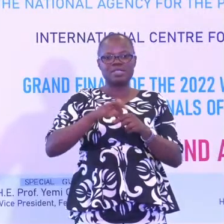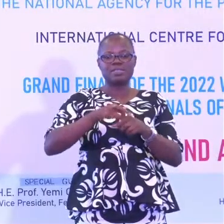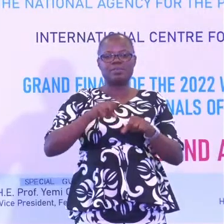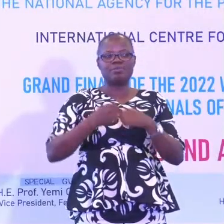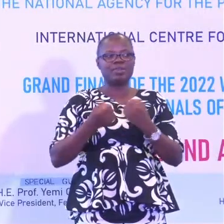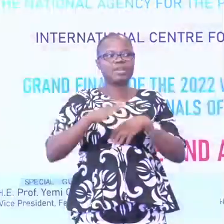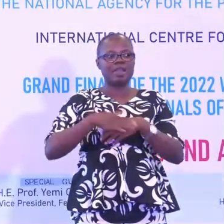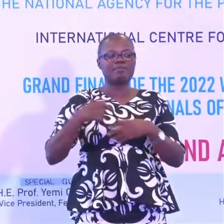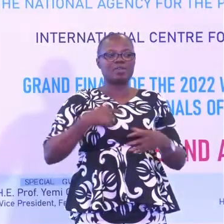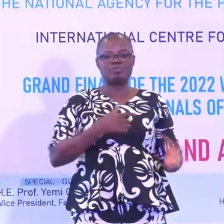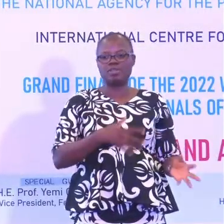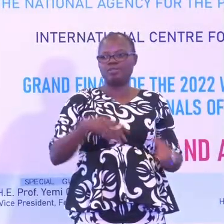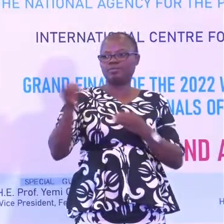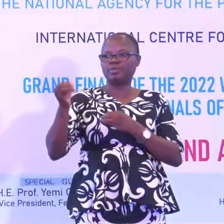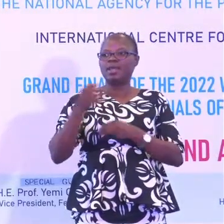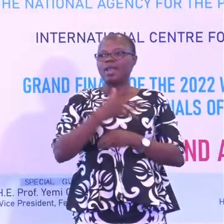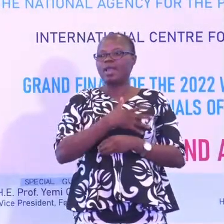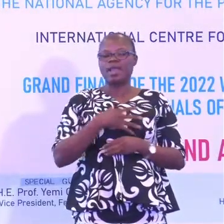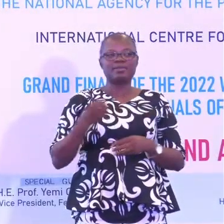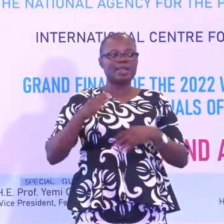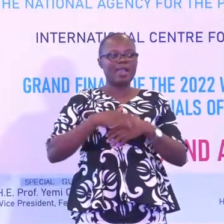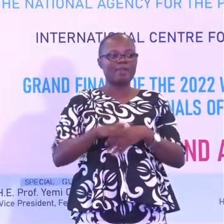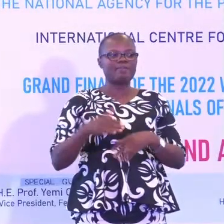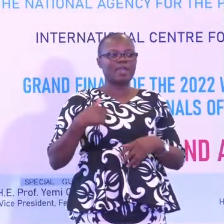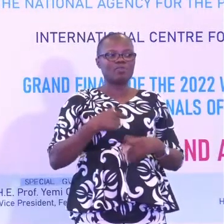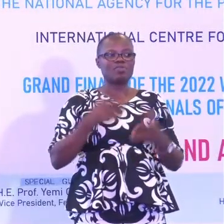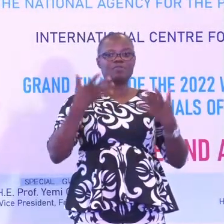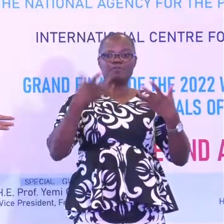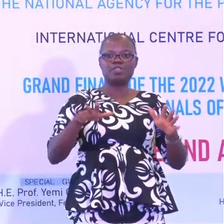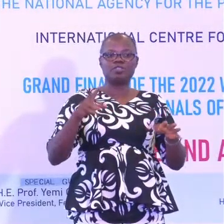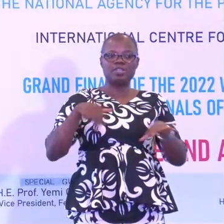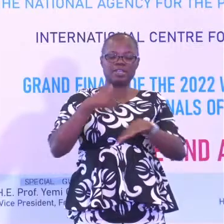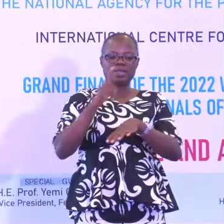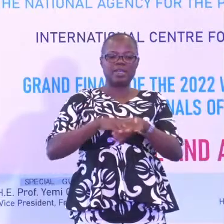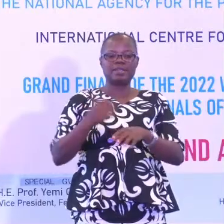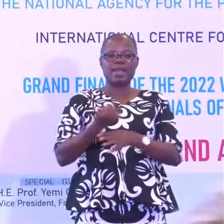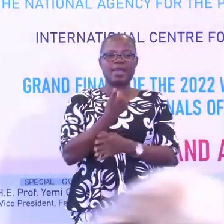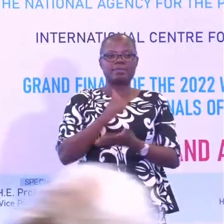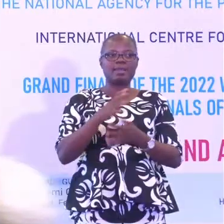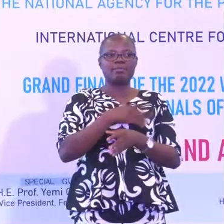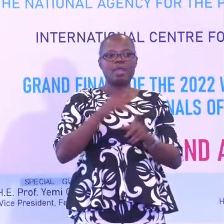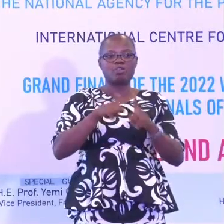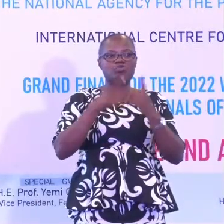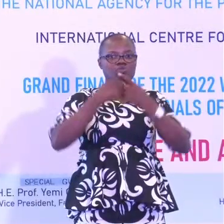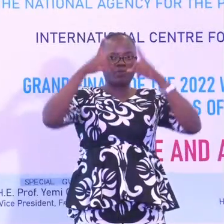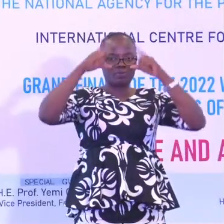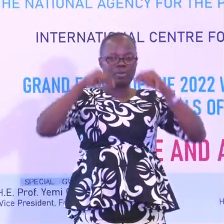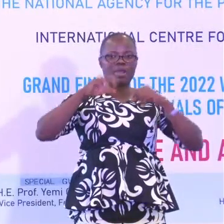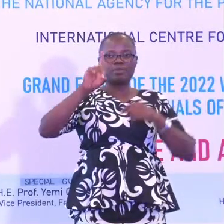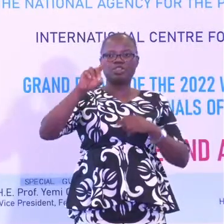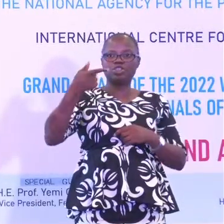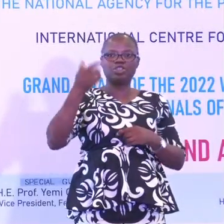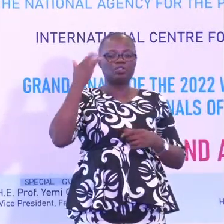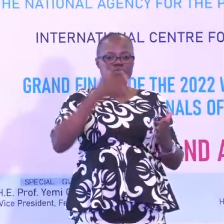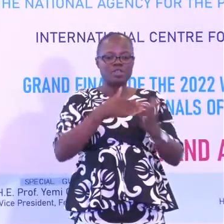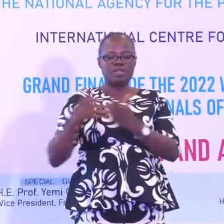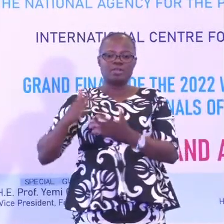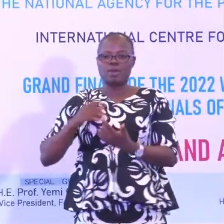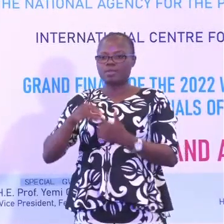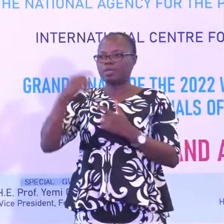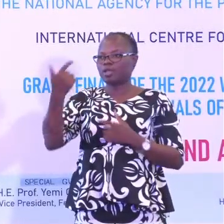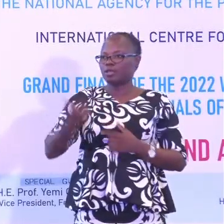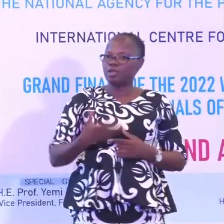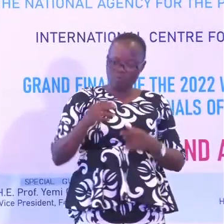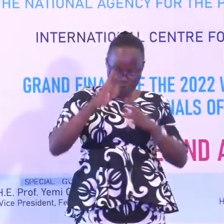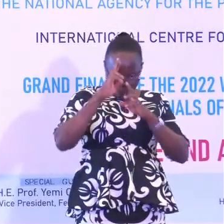after we go. After we're done with the national anthem and a group photograph, The DG will lead our special guest of honor,